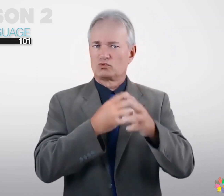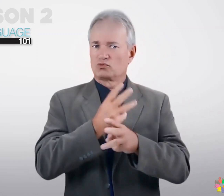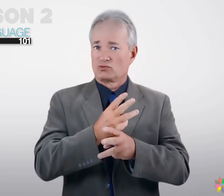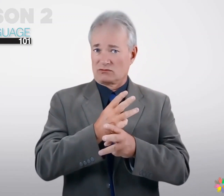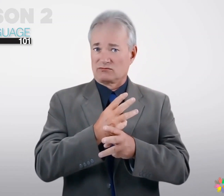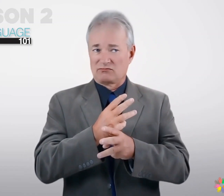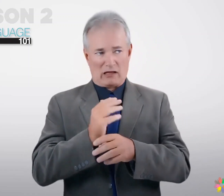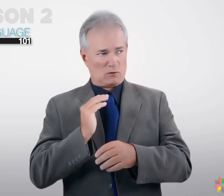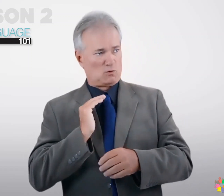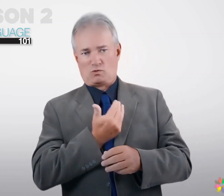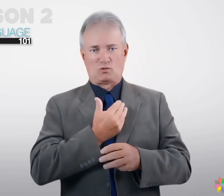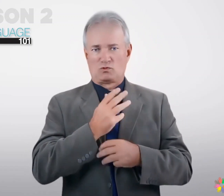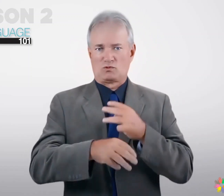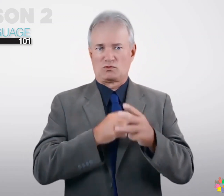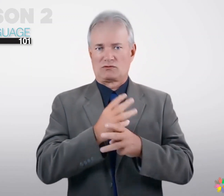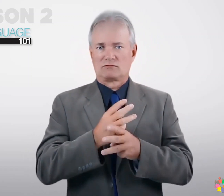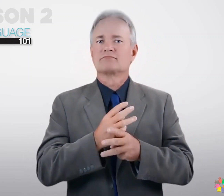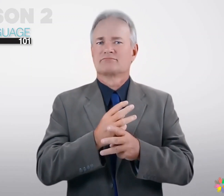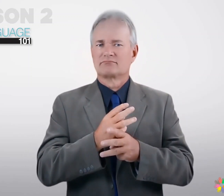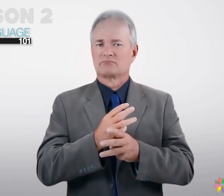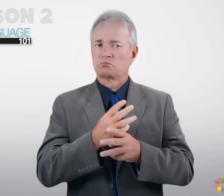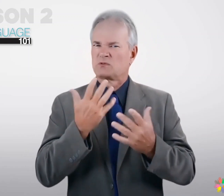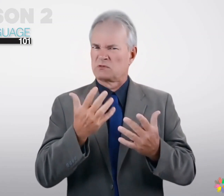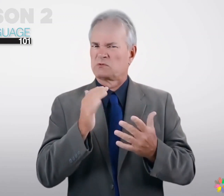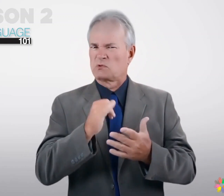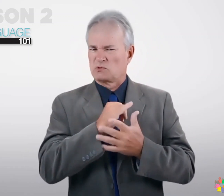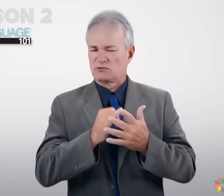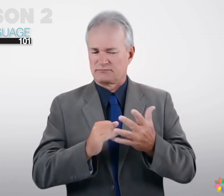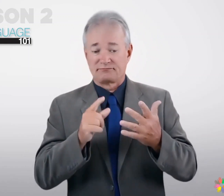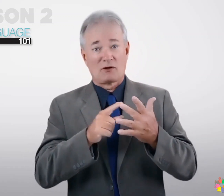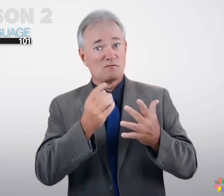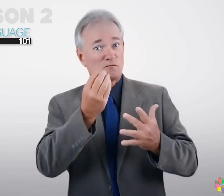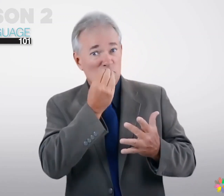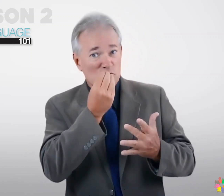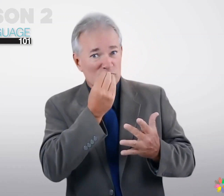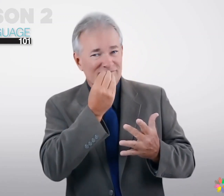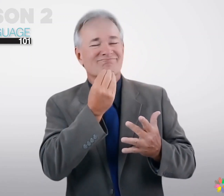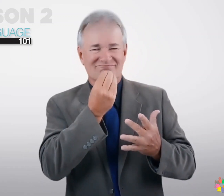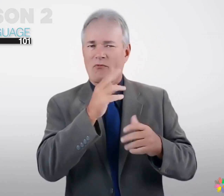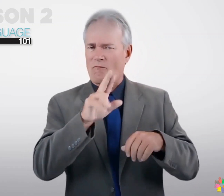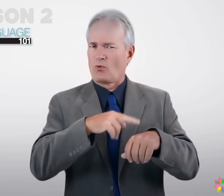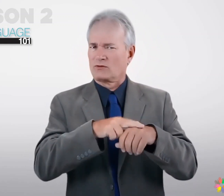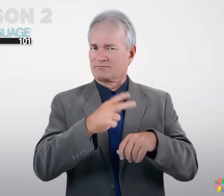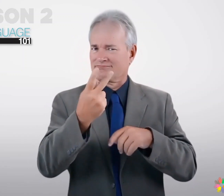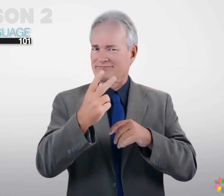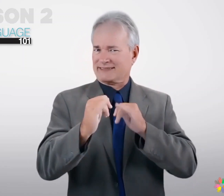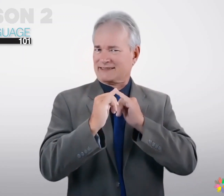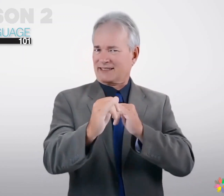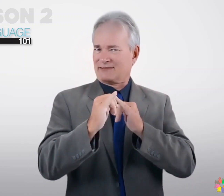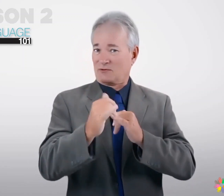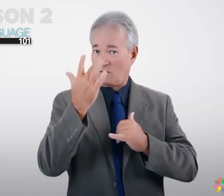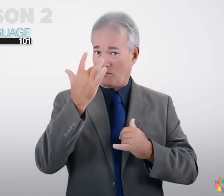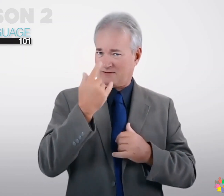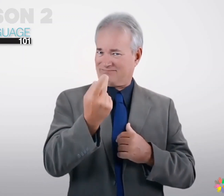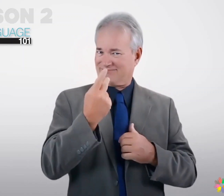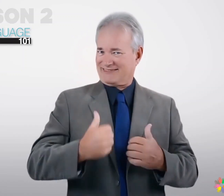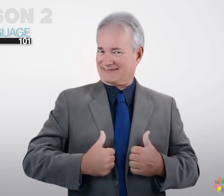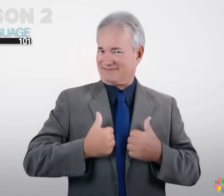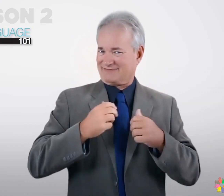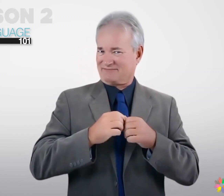themselves. And it's our world, the deaf world. Food. Do we share the same food? Well, yes, of course. We both